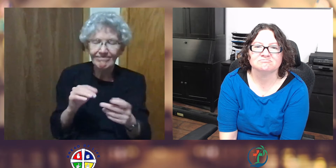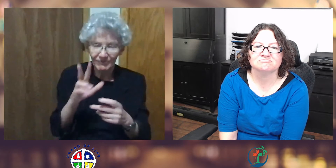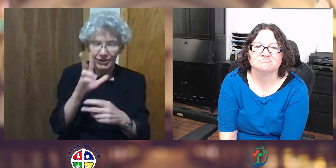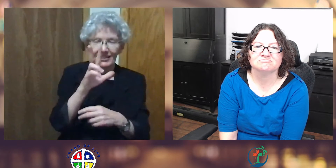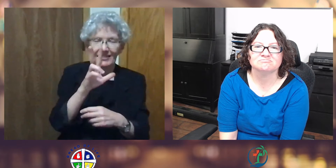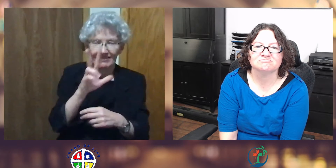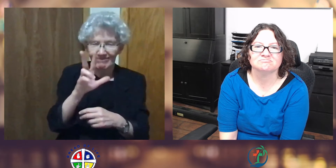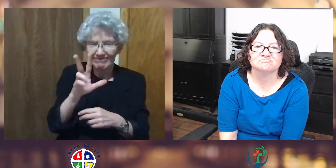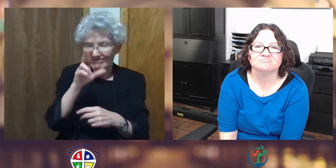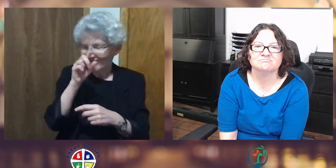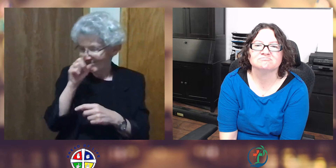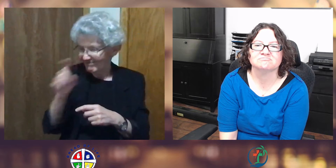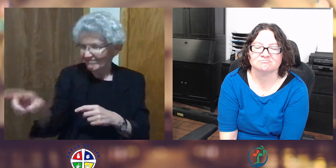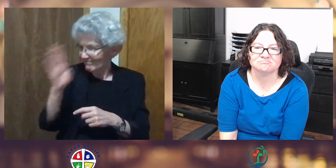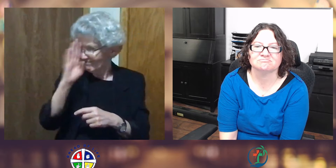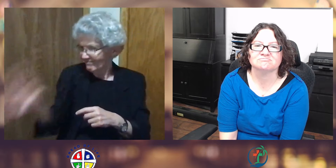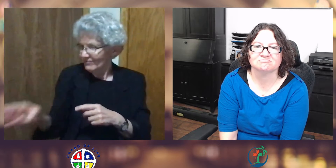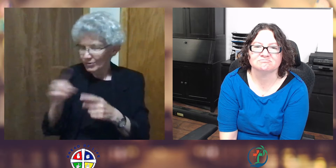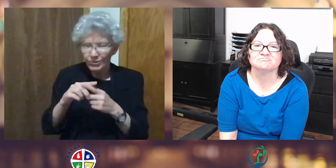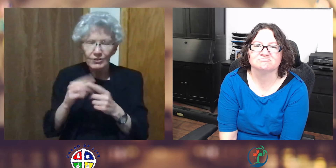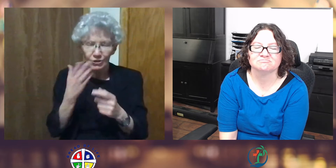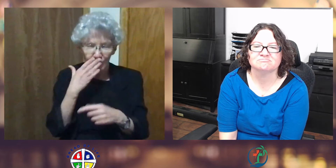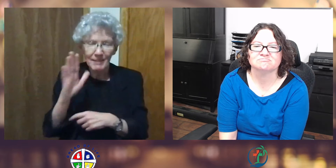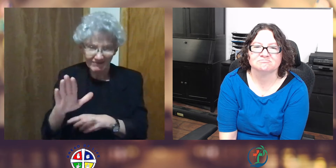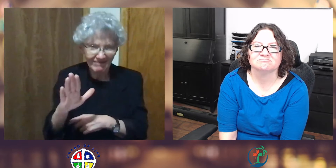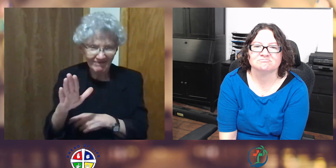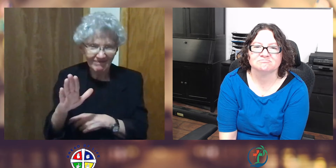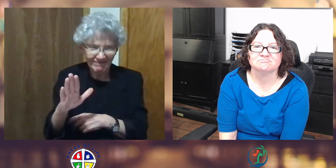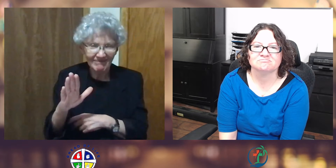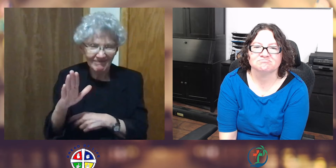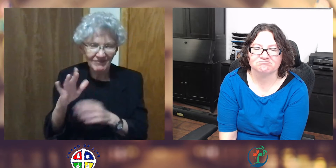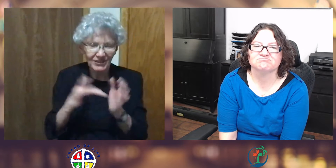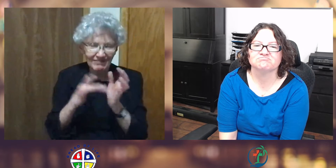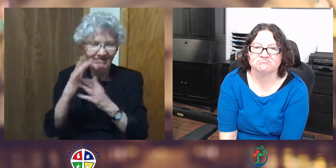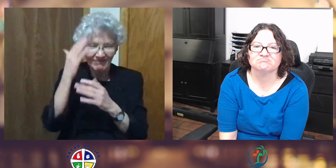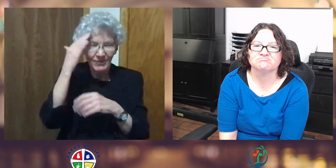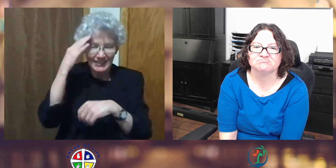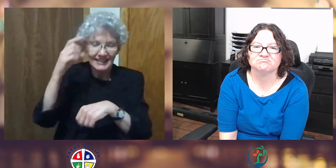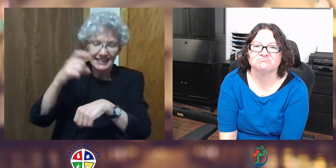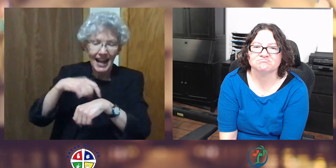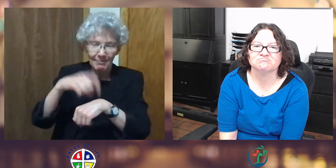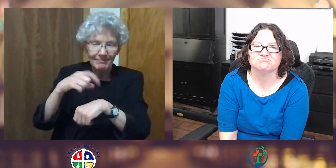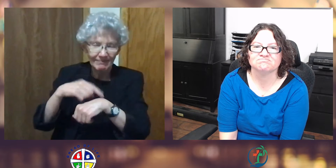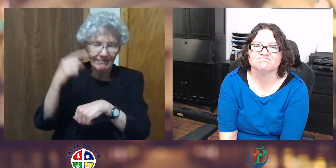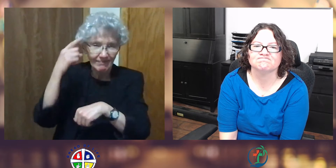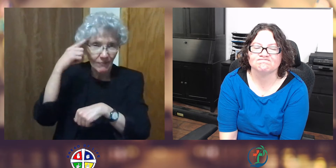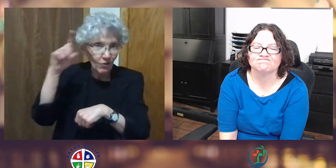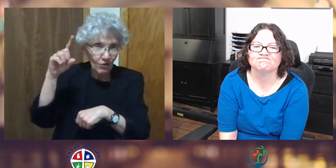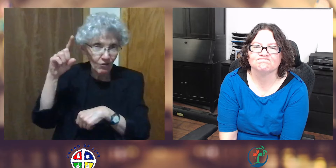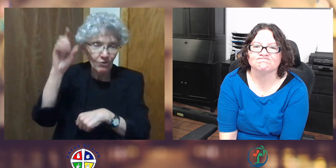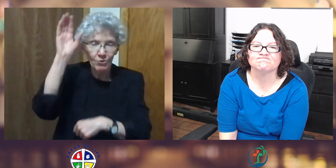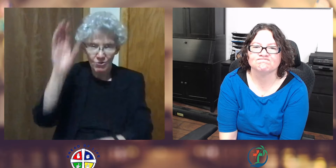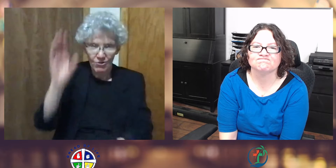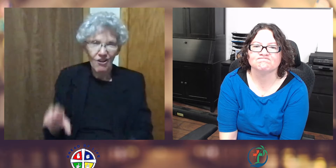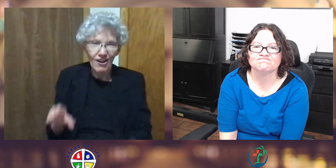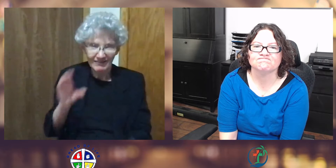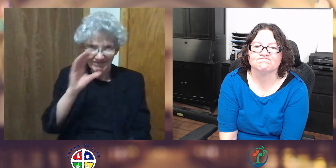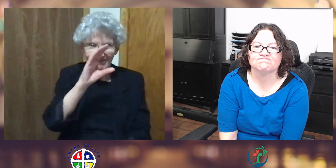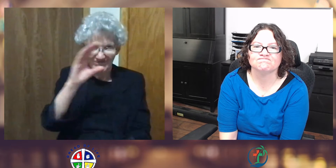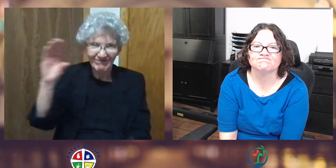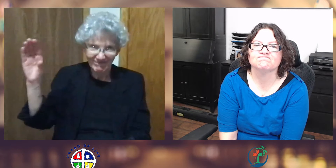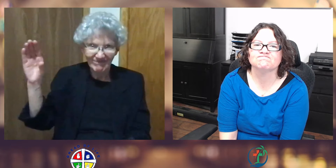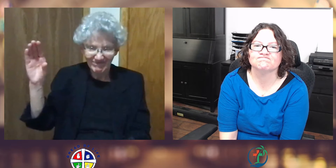So John thinks you're ready. Yes. He spoke with someone. Shall we?